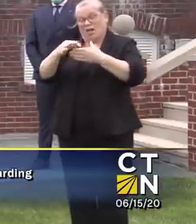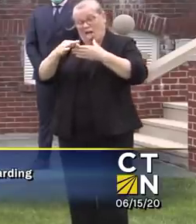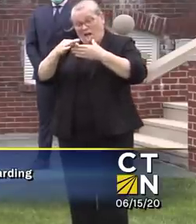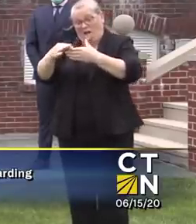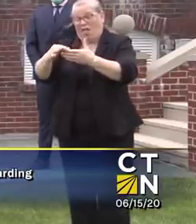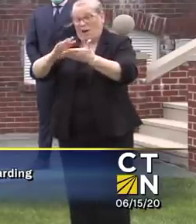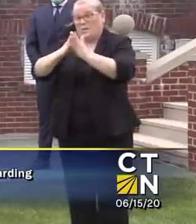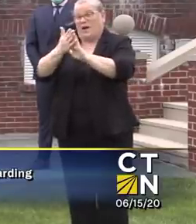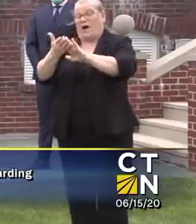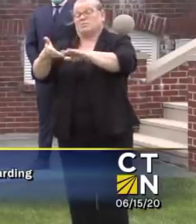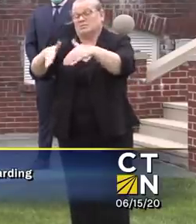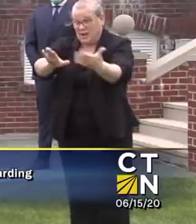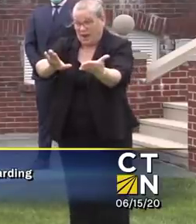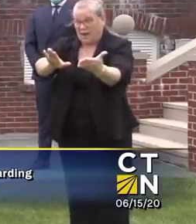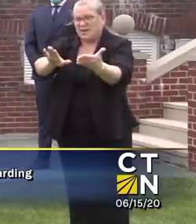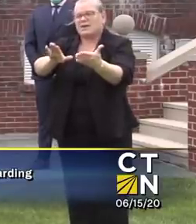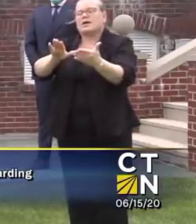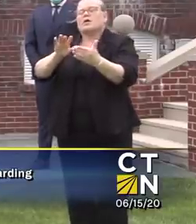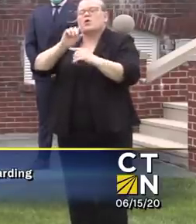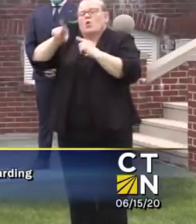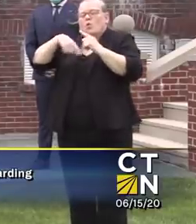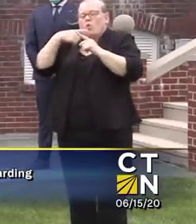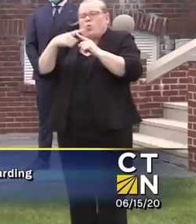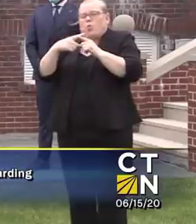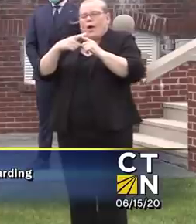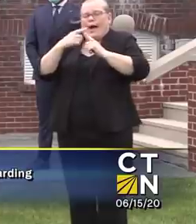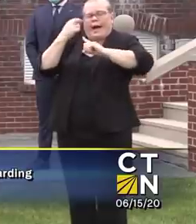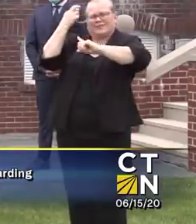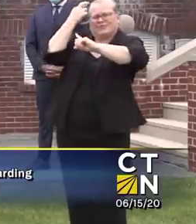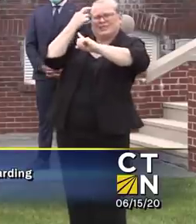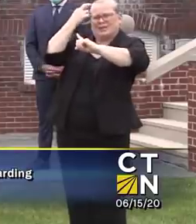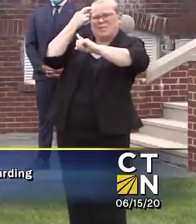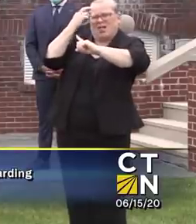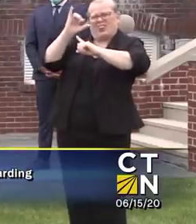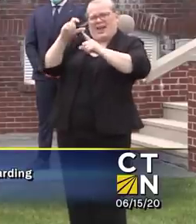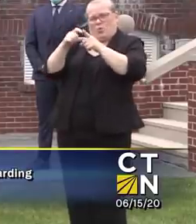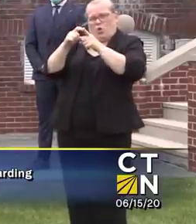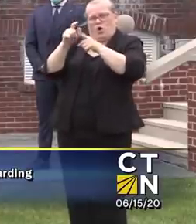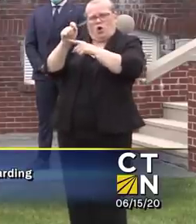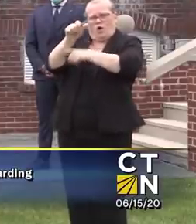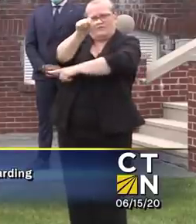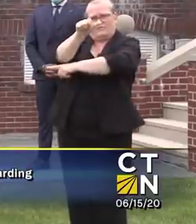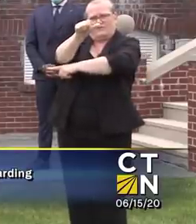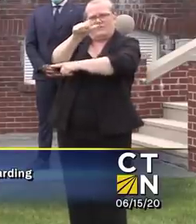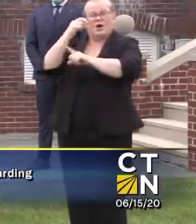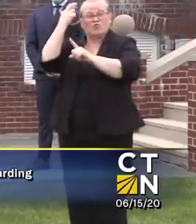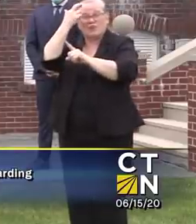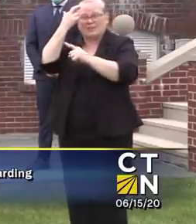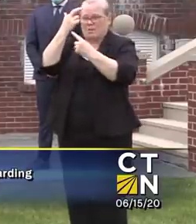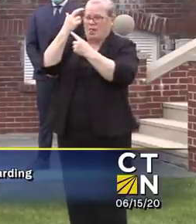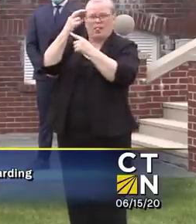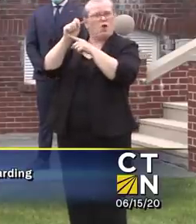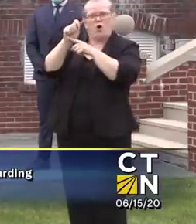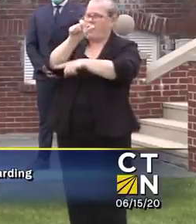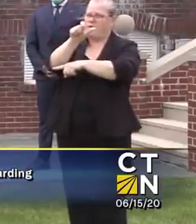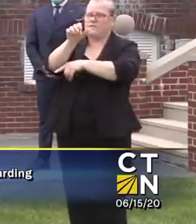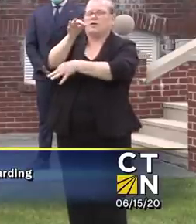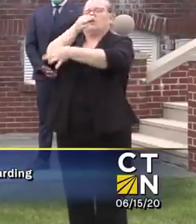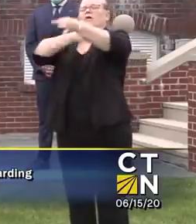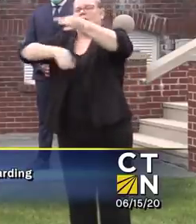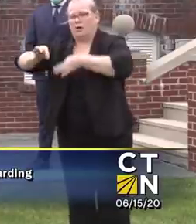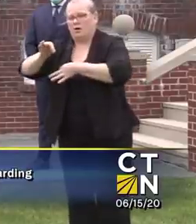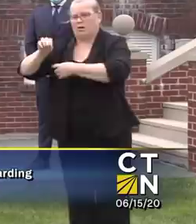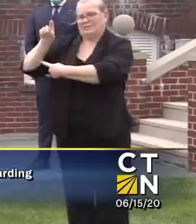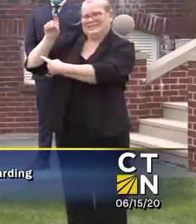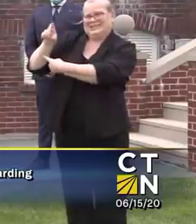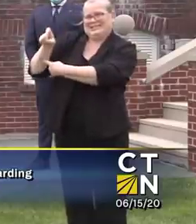is reasonable to when it is necessary. This would definitely